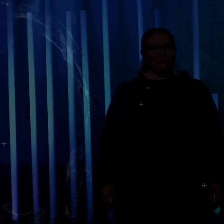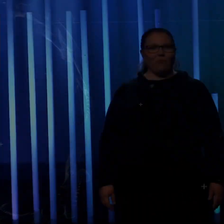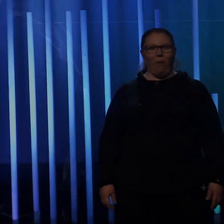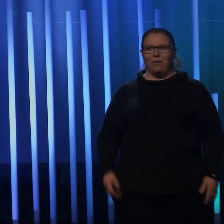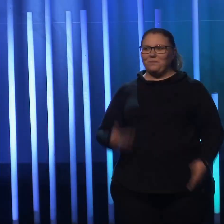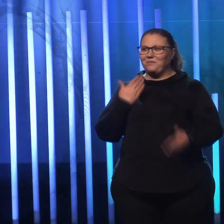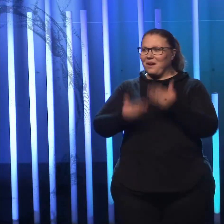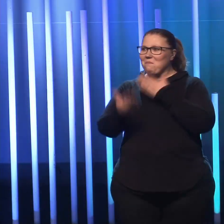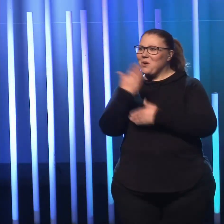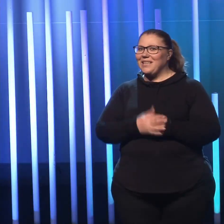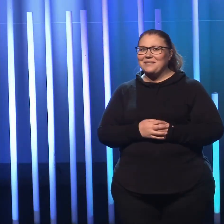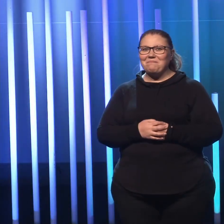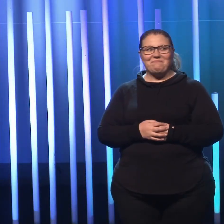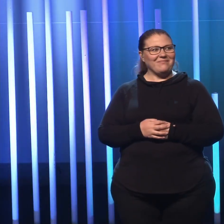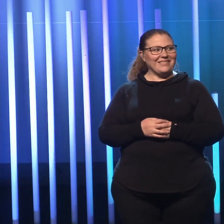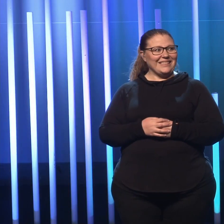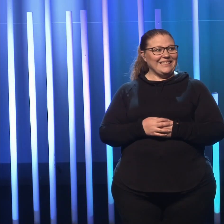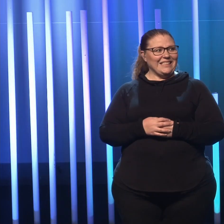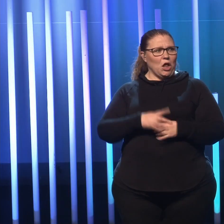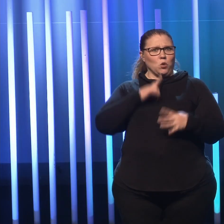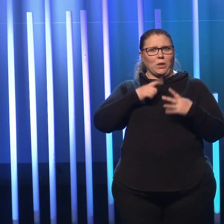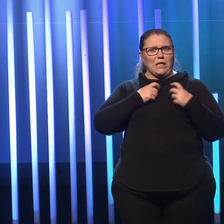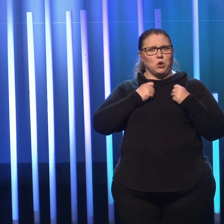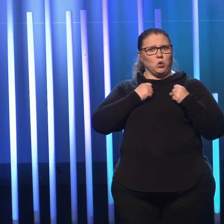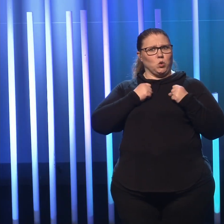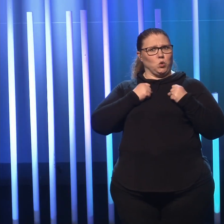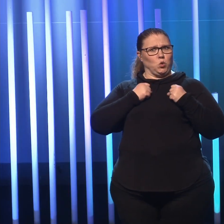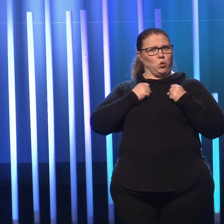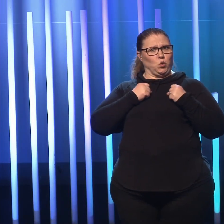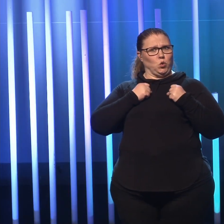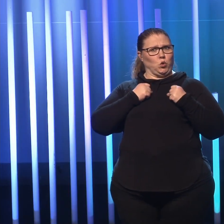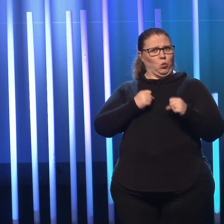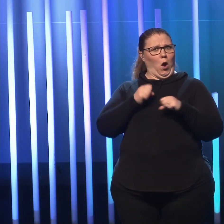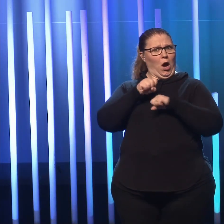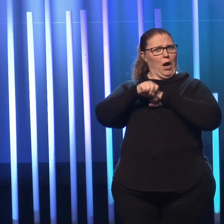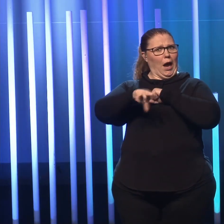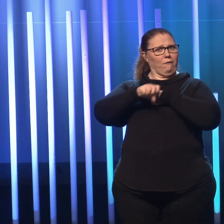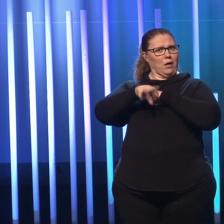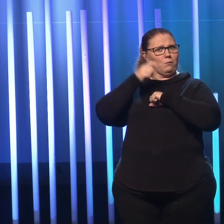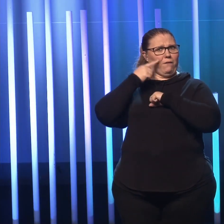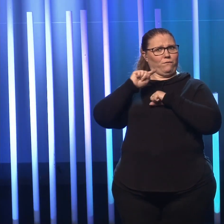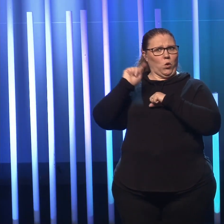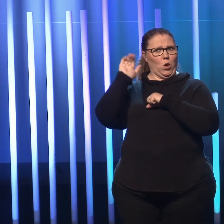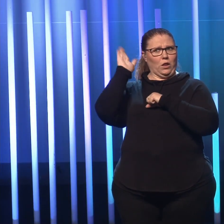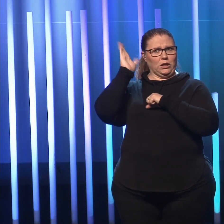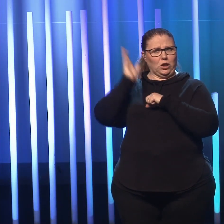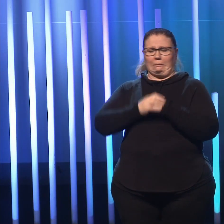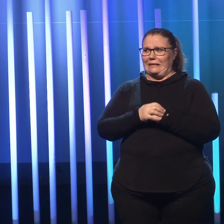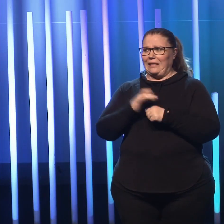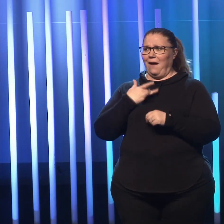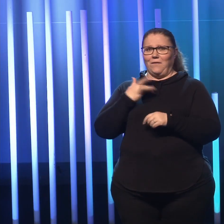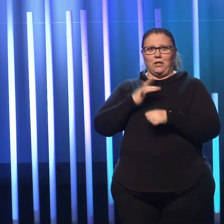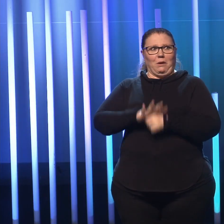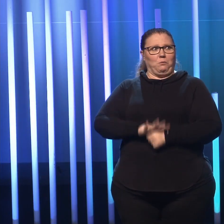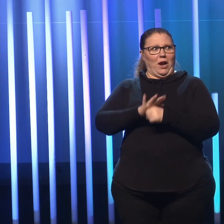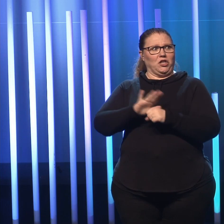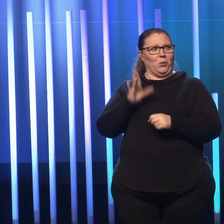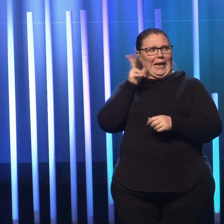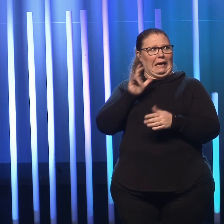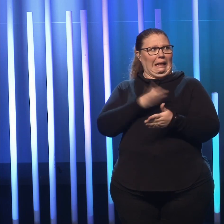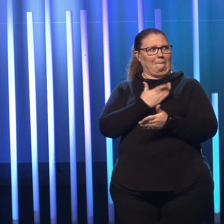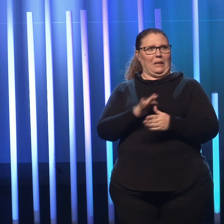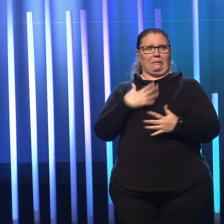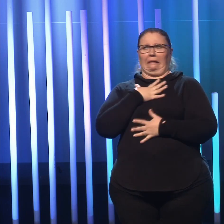Hey, good morning. Such an intense trailer for this sermon series. I feel so much pressure when that music starts. I'm like, oh my